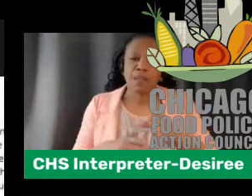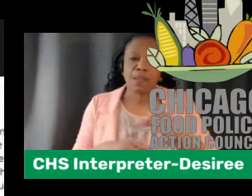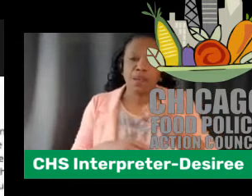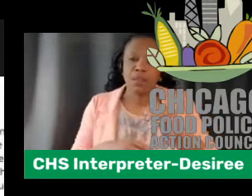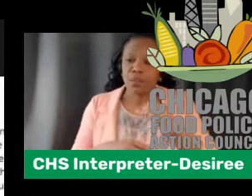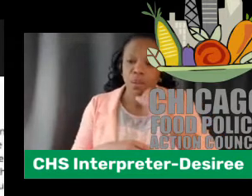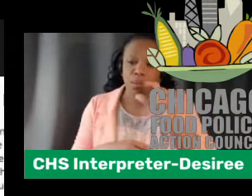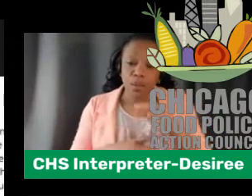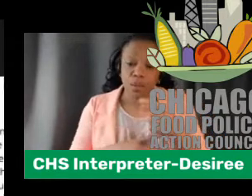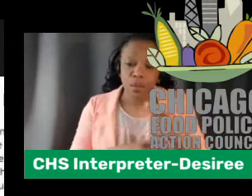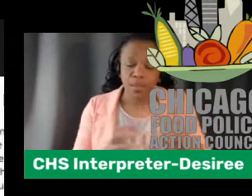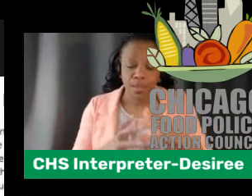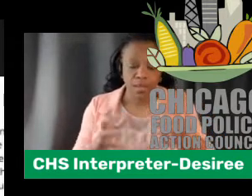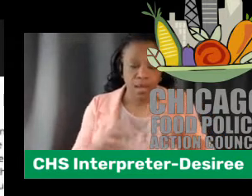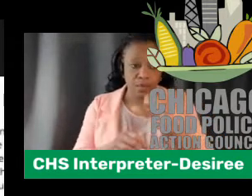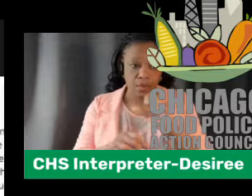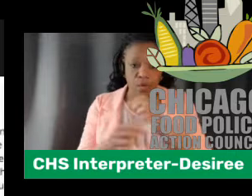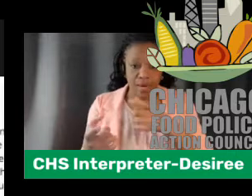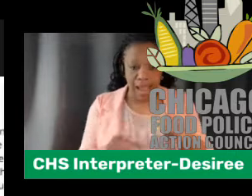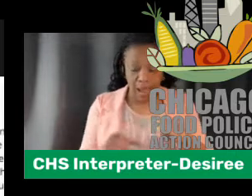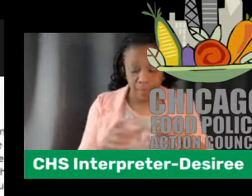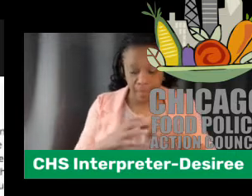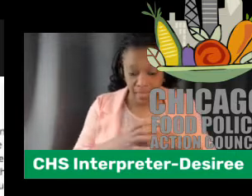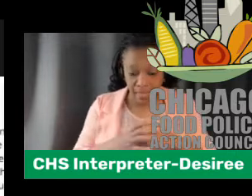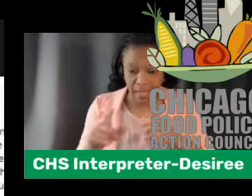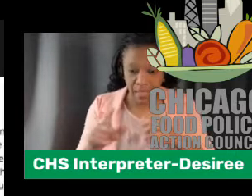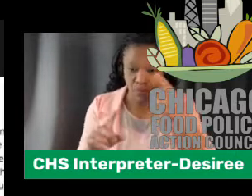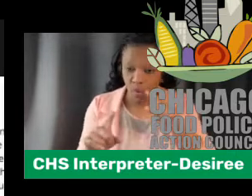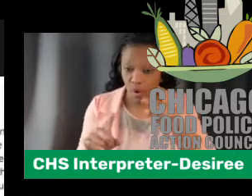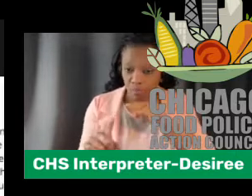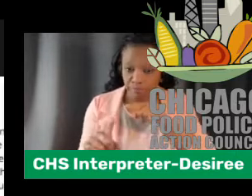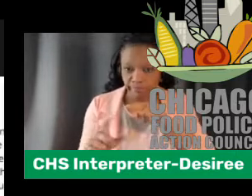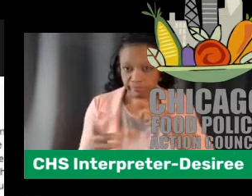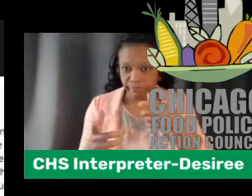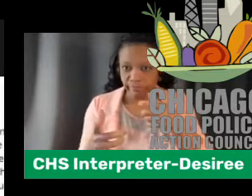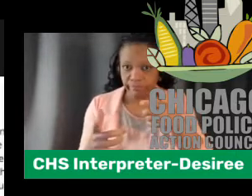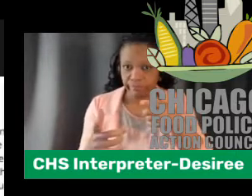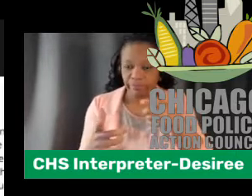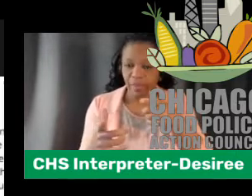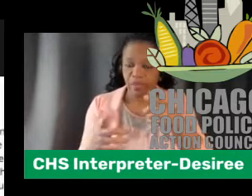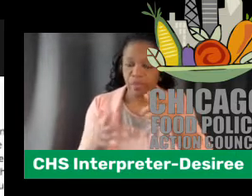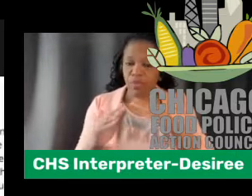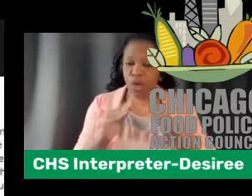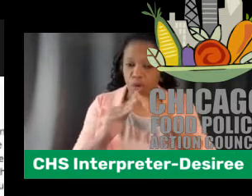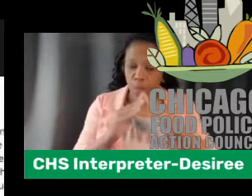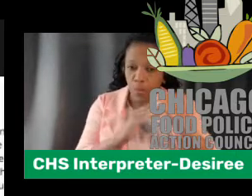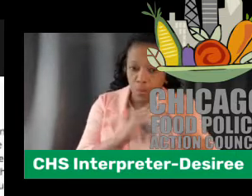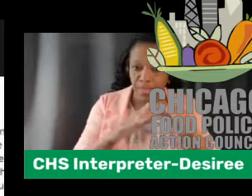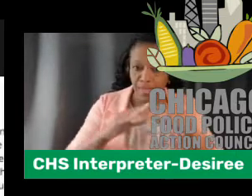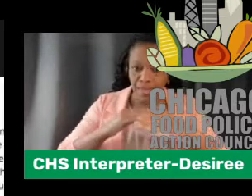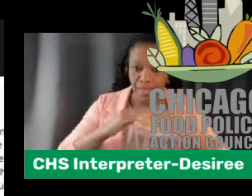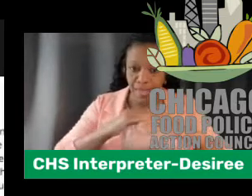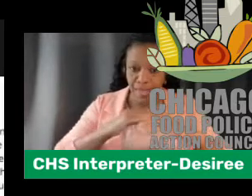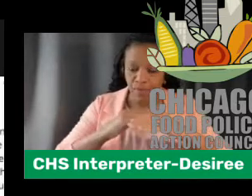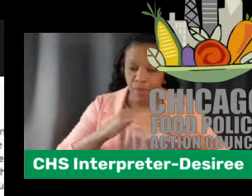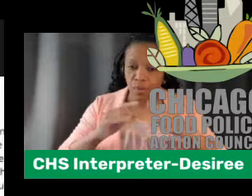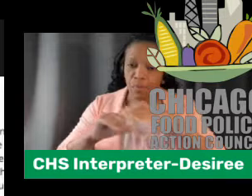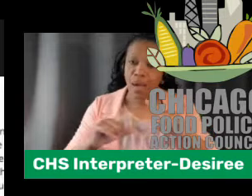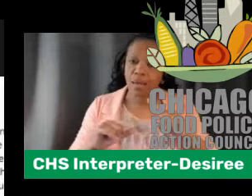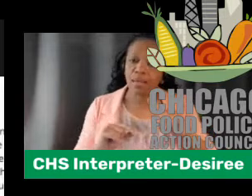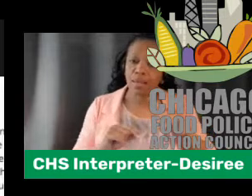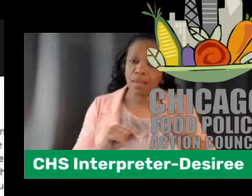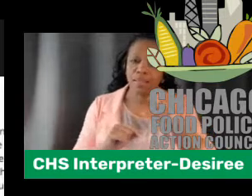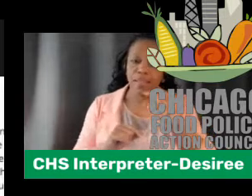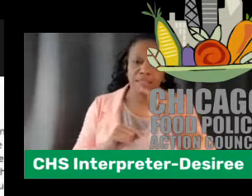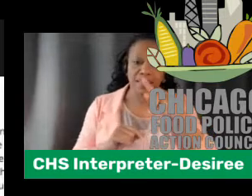work happening between those of us at the community level, but also the city is investing in community wealth